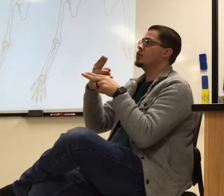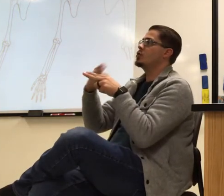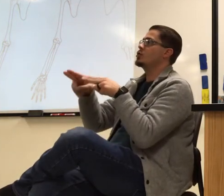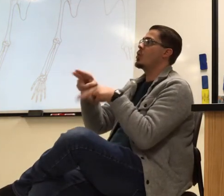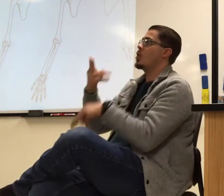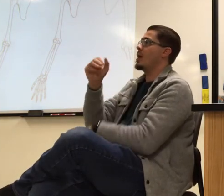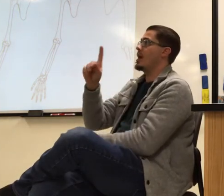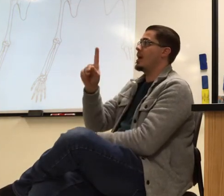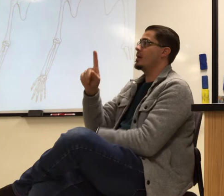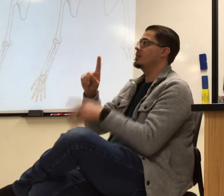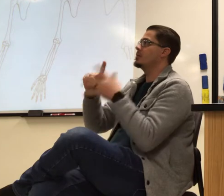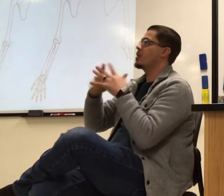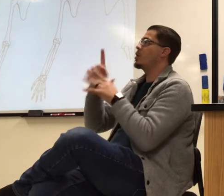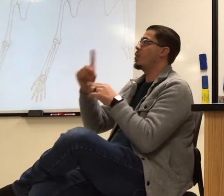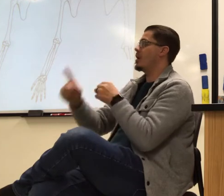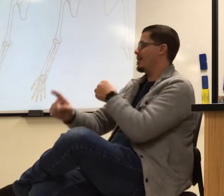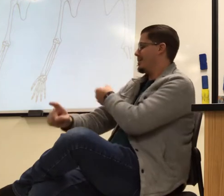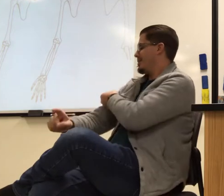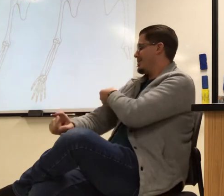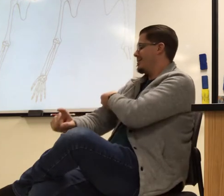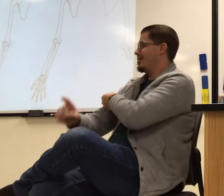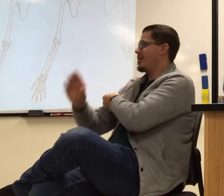process.